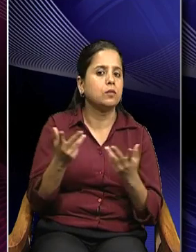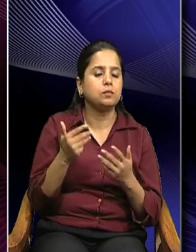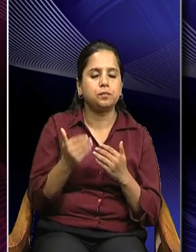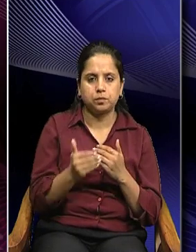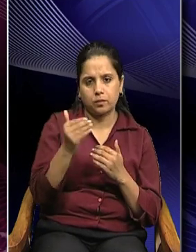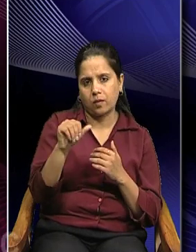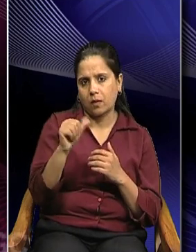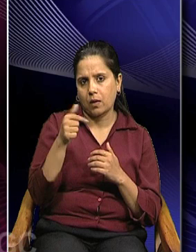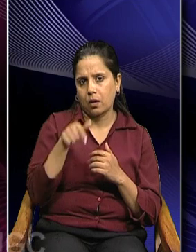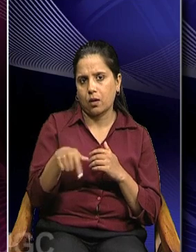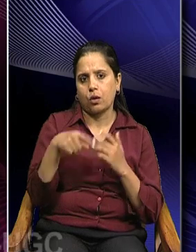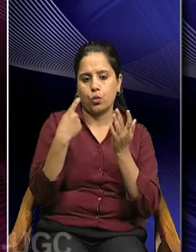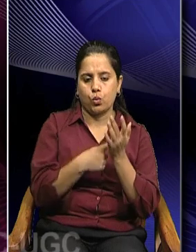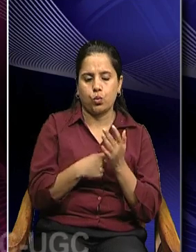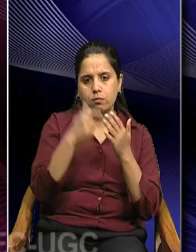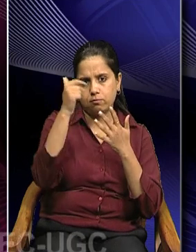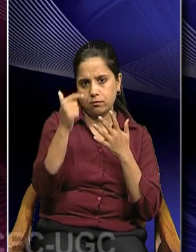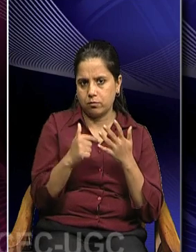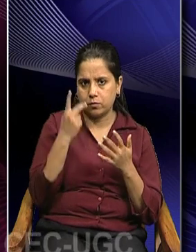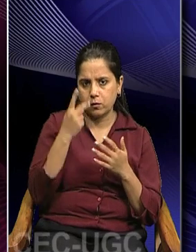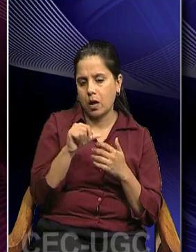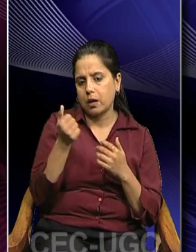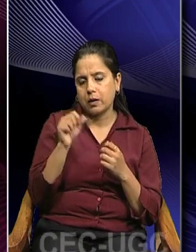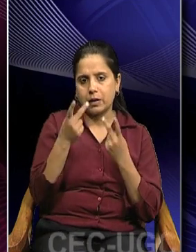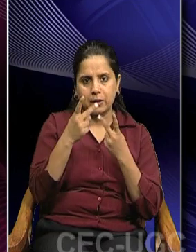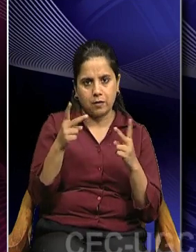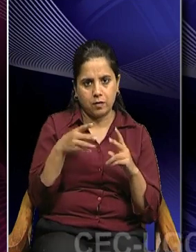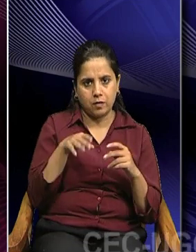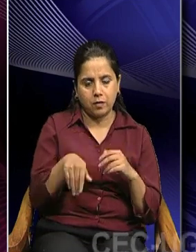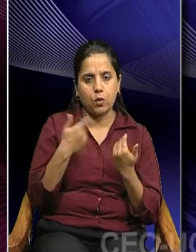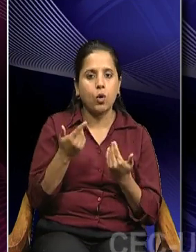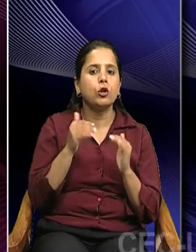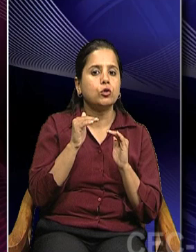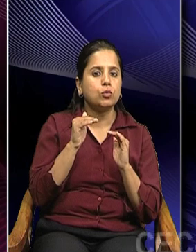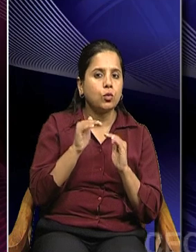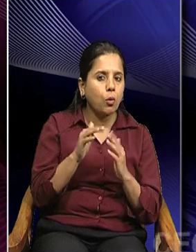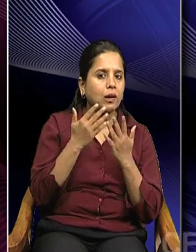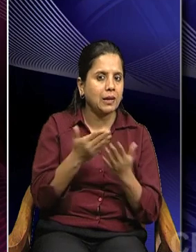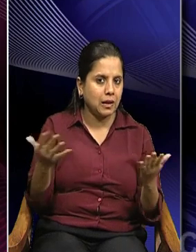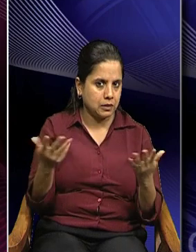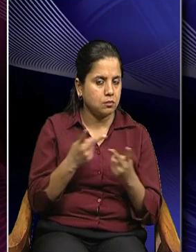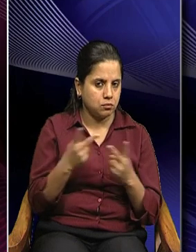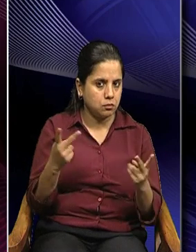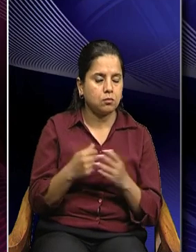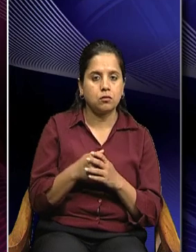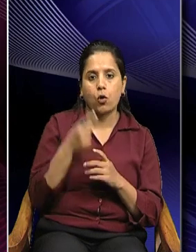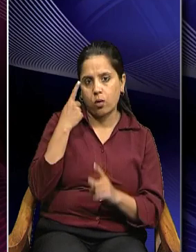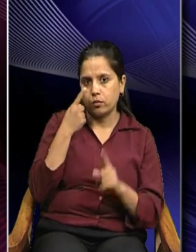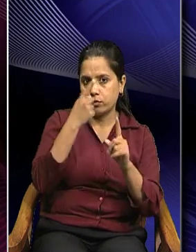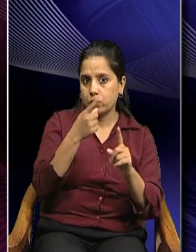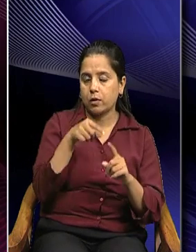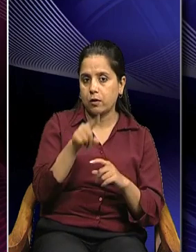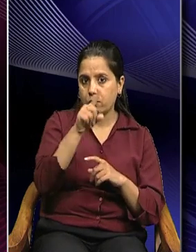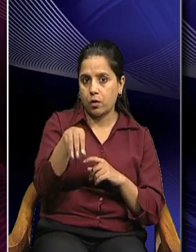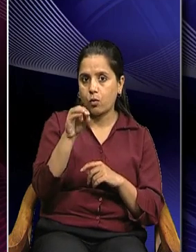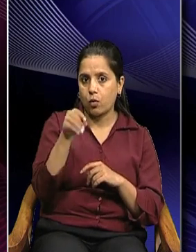another parameter on which we can find the difference, that is in terms of aim, the objective. So in marketing